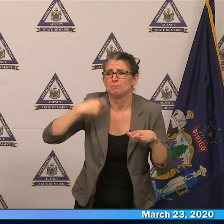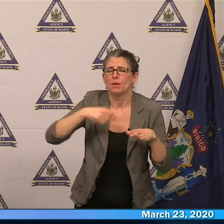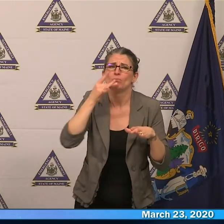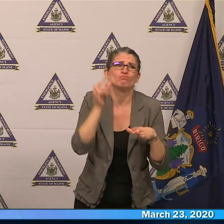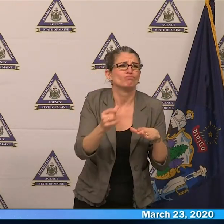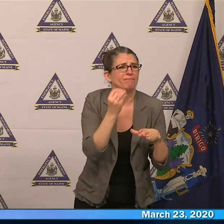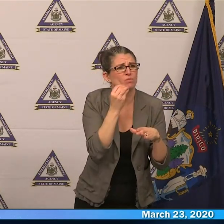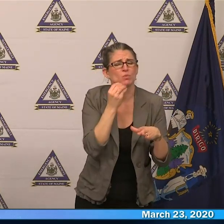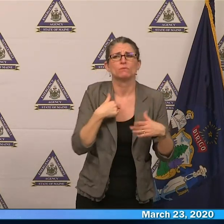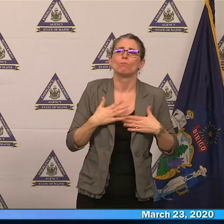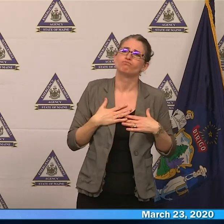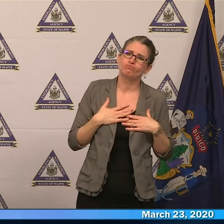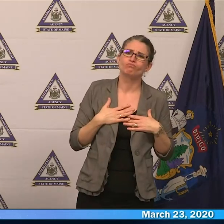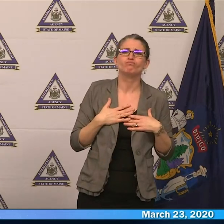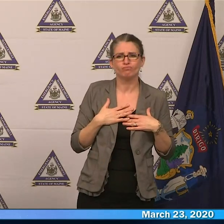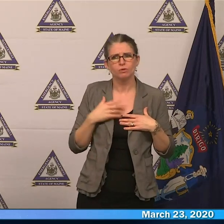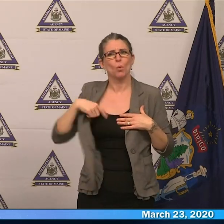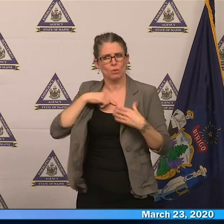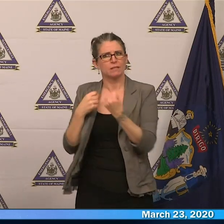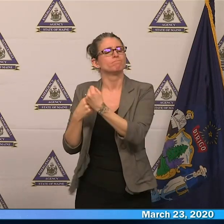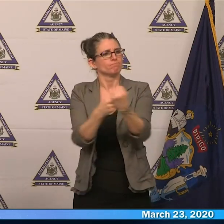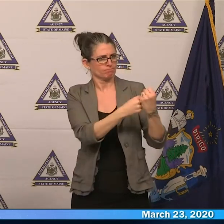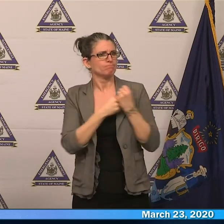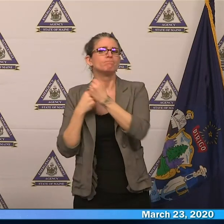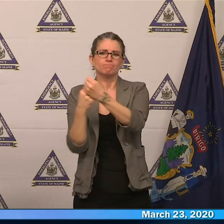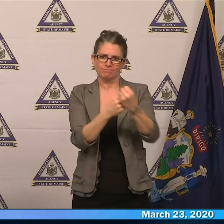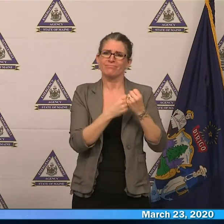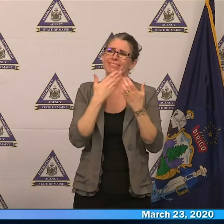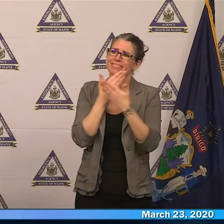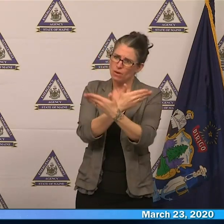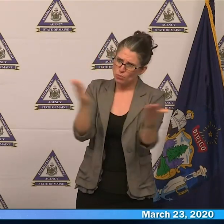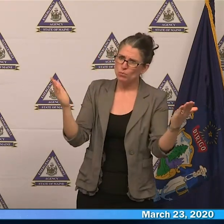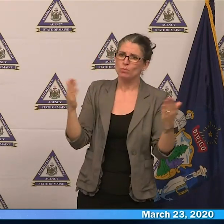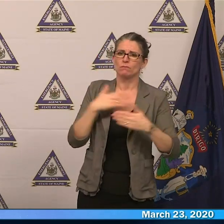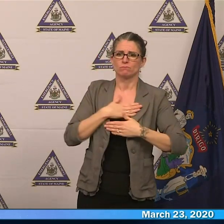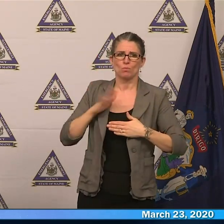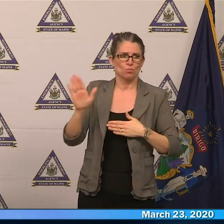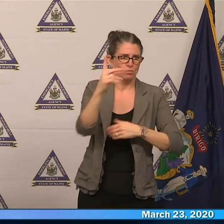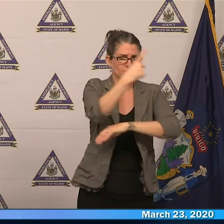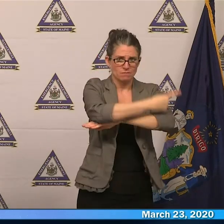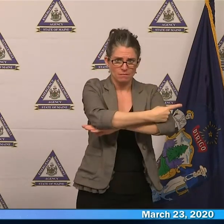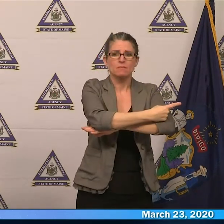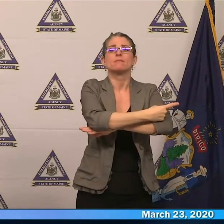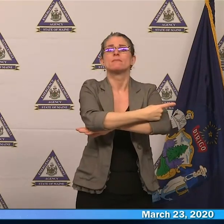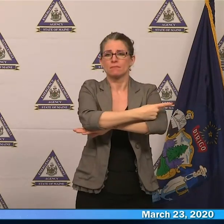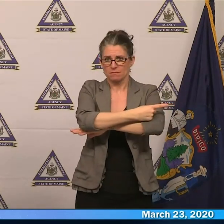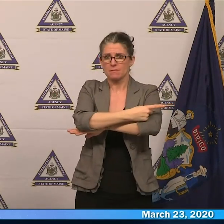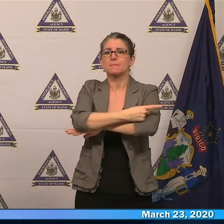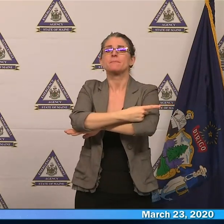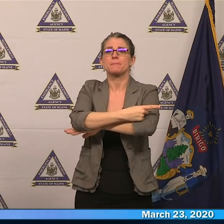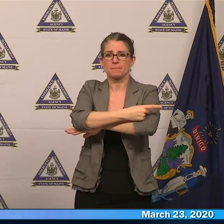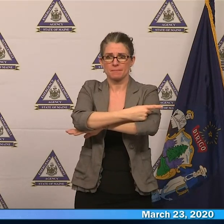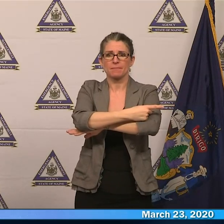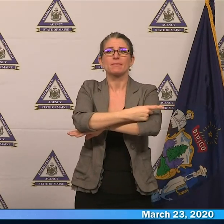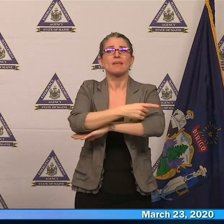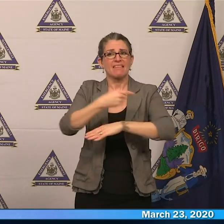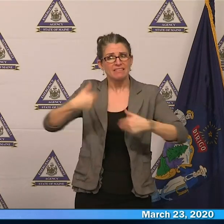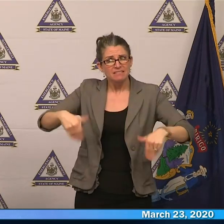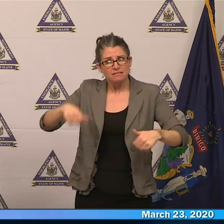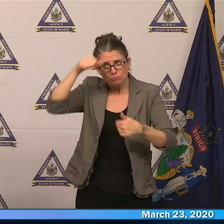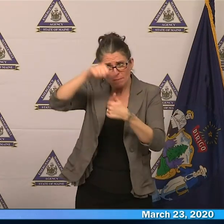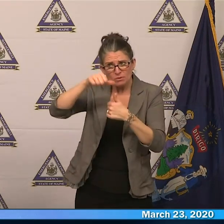that, thank you all for being here. And as I mentioned, this is a time of stress. It's a time of